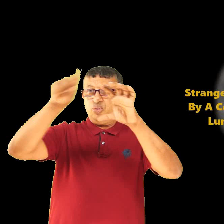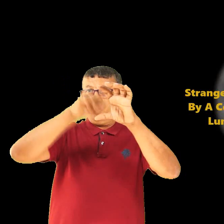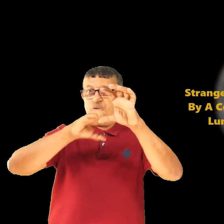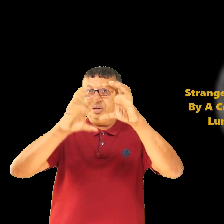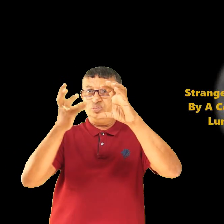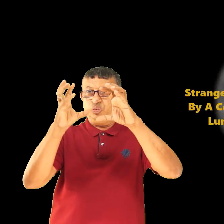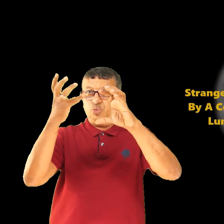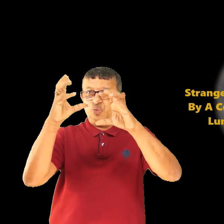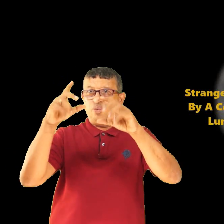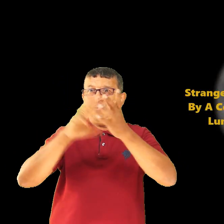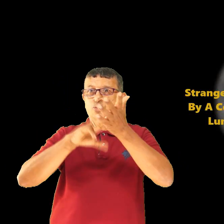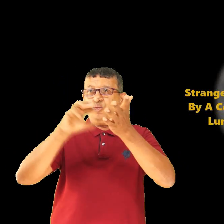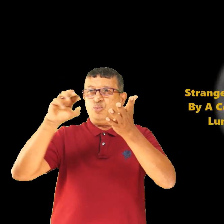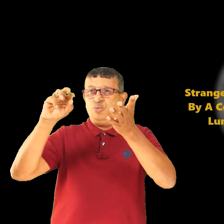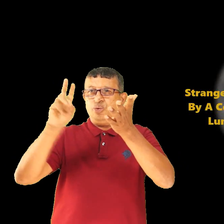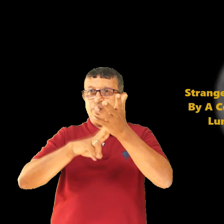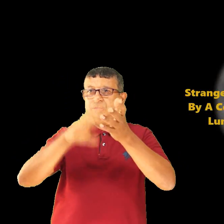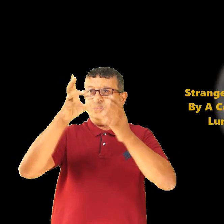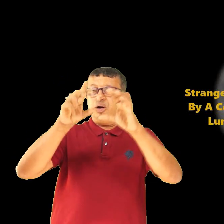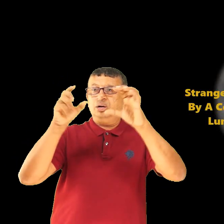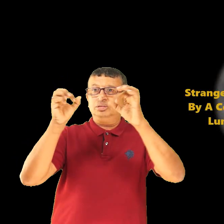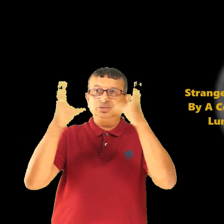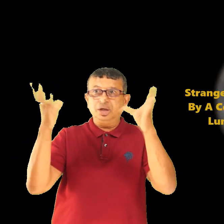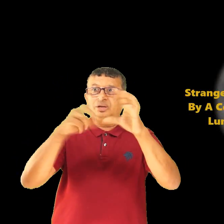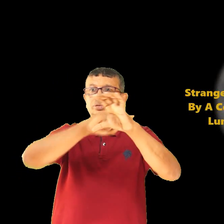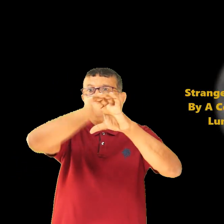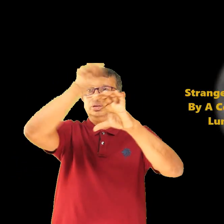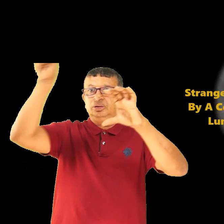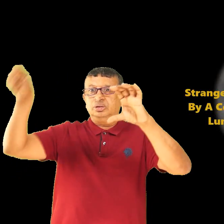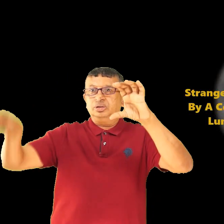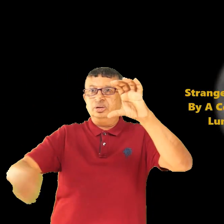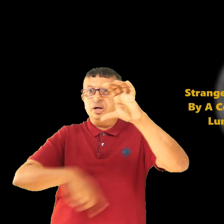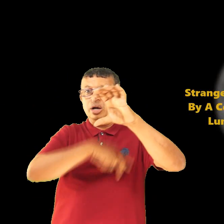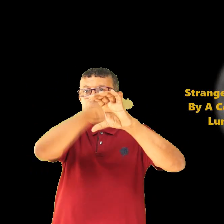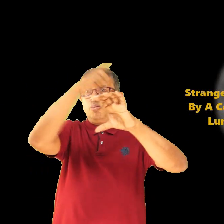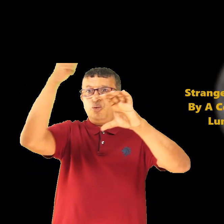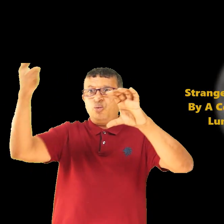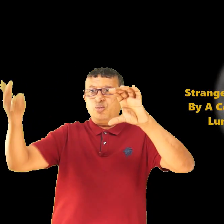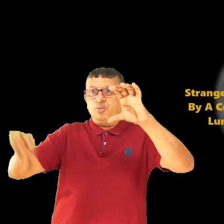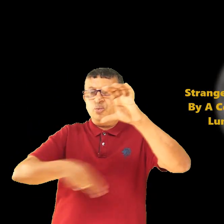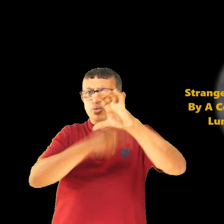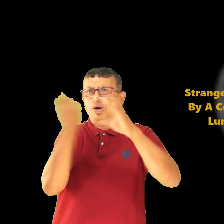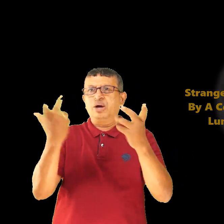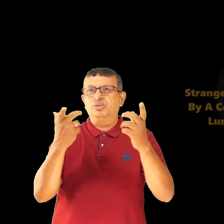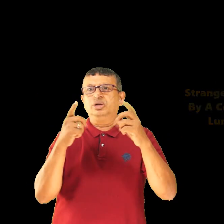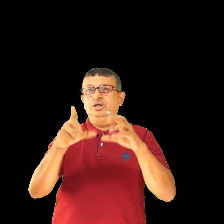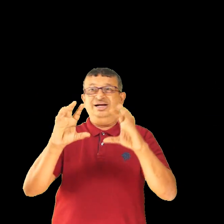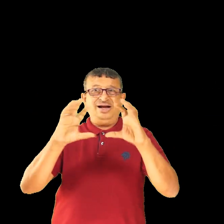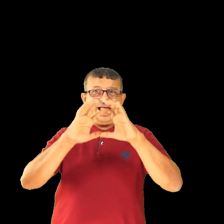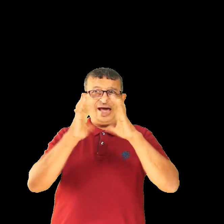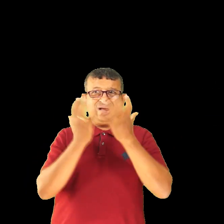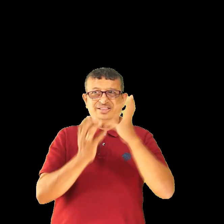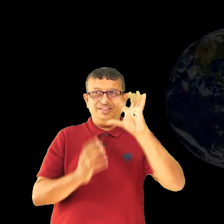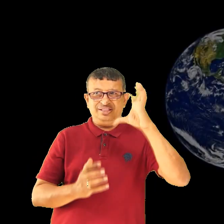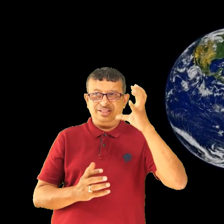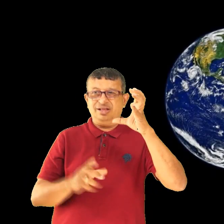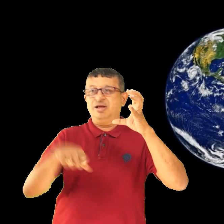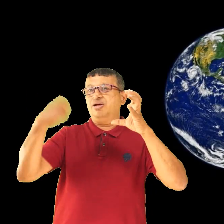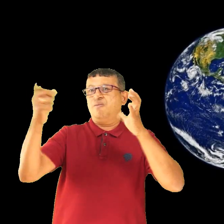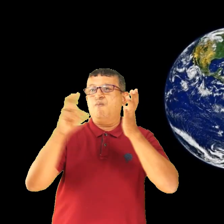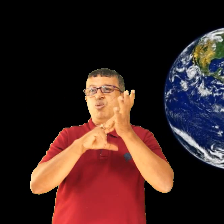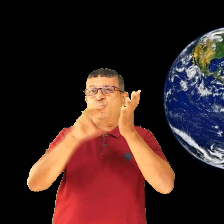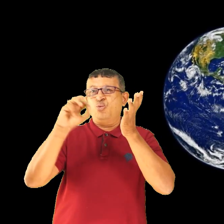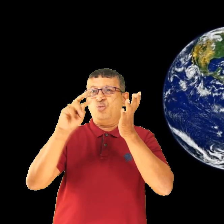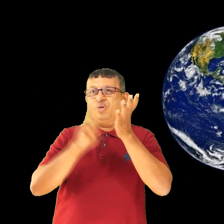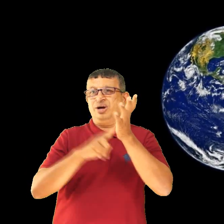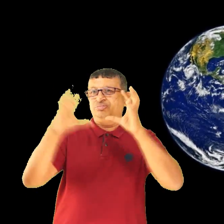strange phenomenon, moon surrounded by a celestial rainbow and strawberry lunar eclipse never seen before. The moon